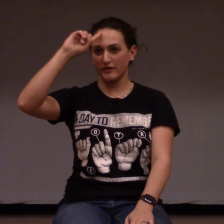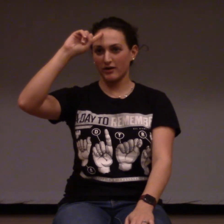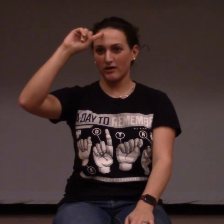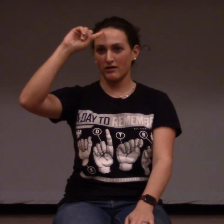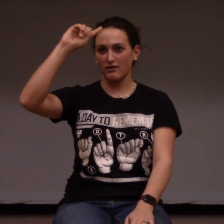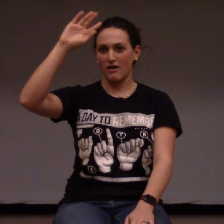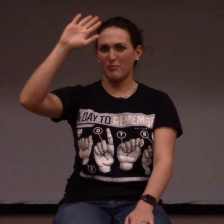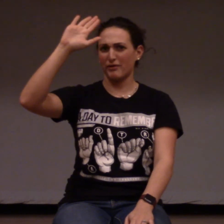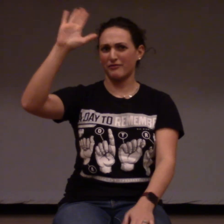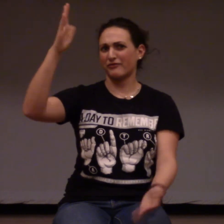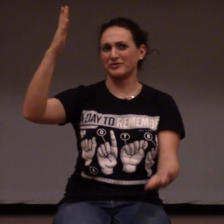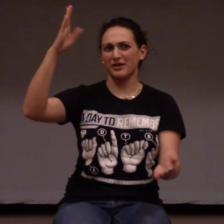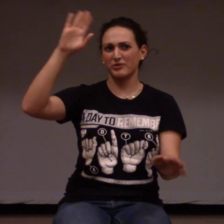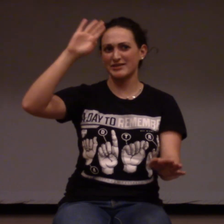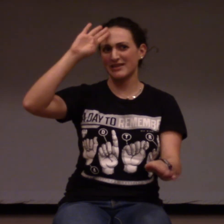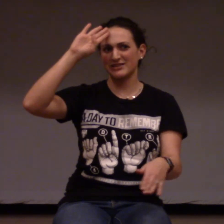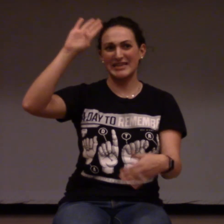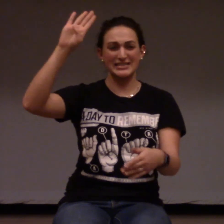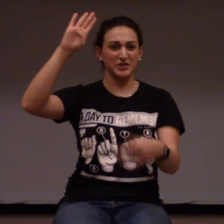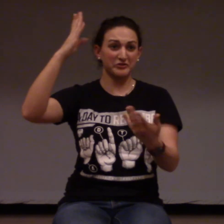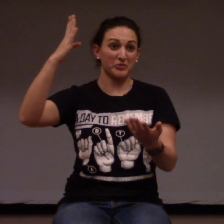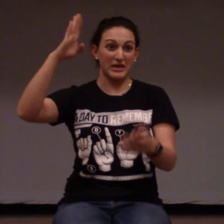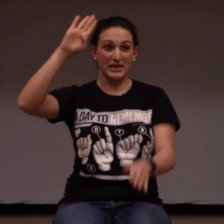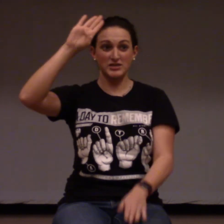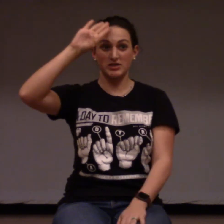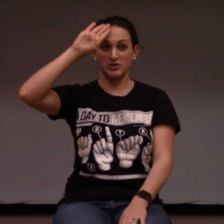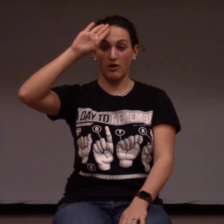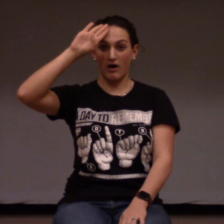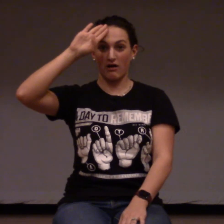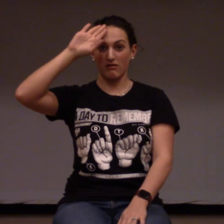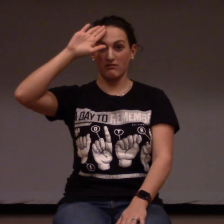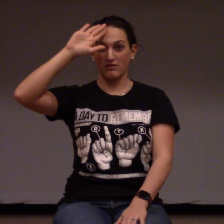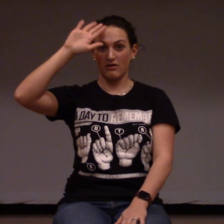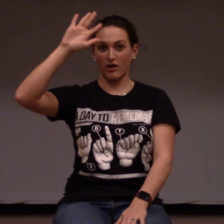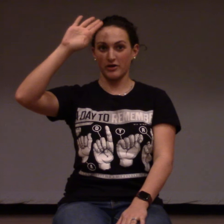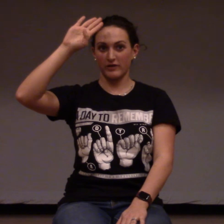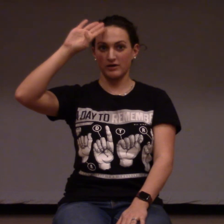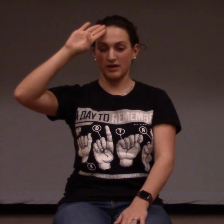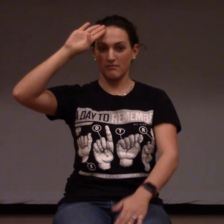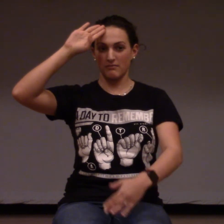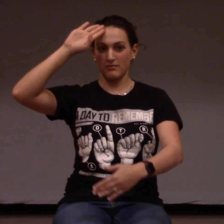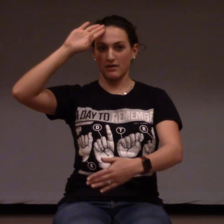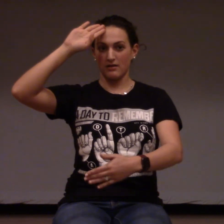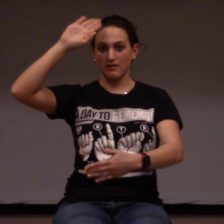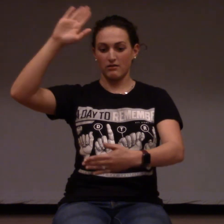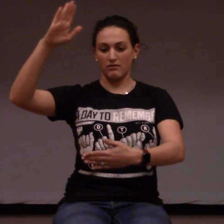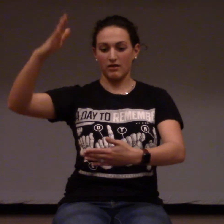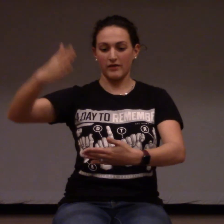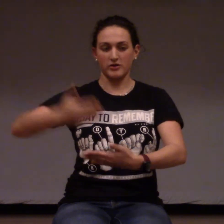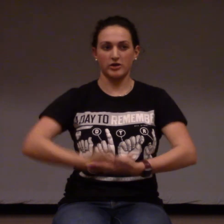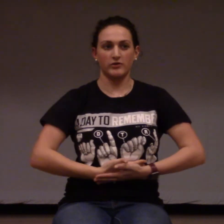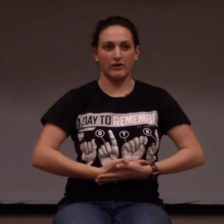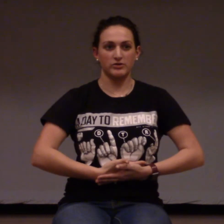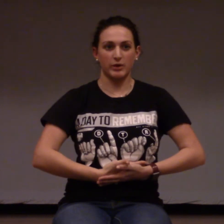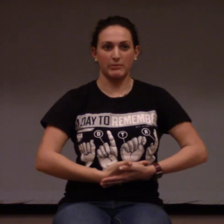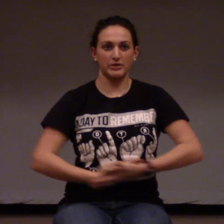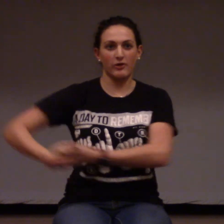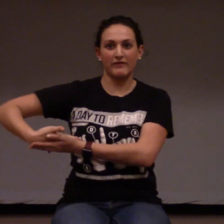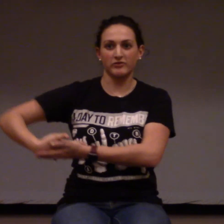finger, but for some reason it's easier for me to do all your fingers up, and then you're going to go down to baby. You don't have to rock the